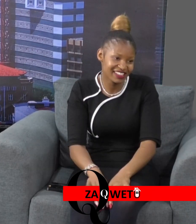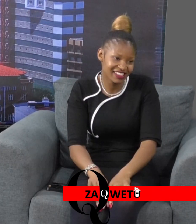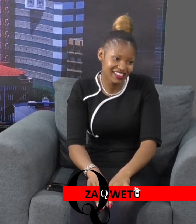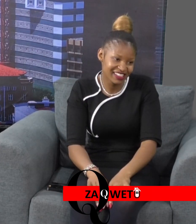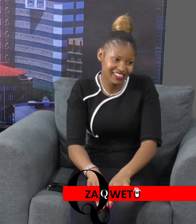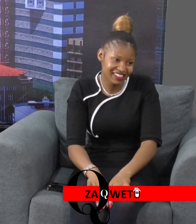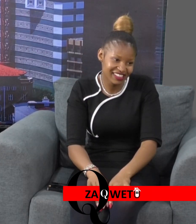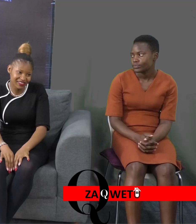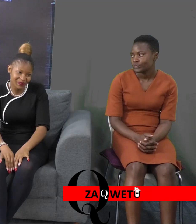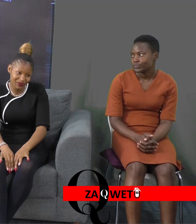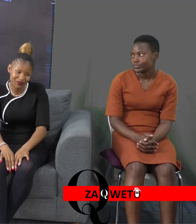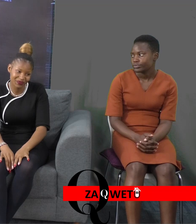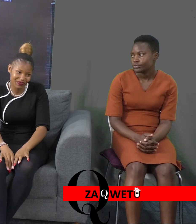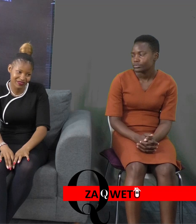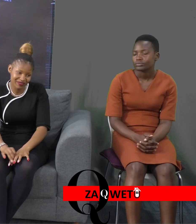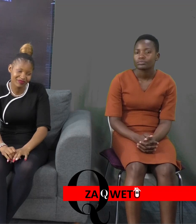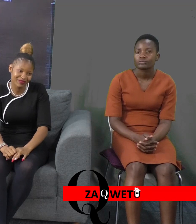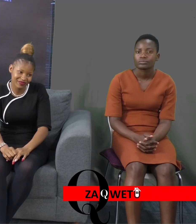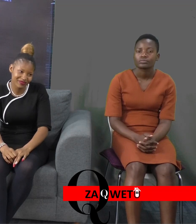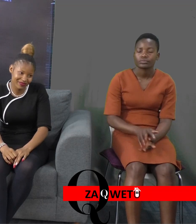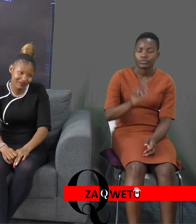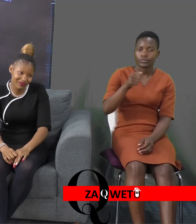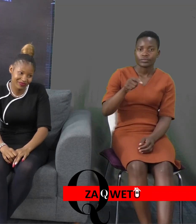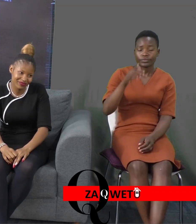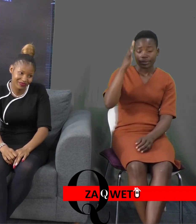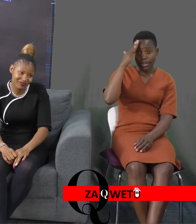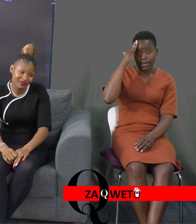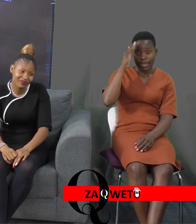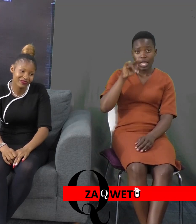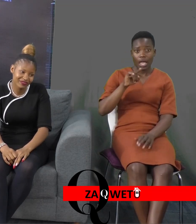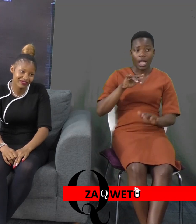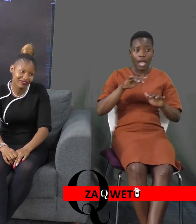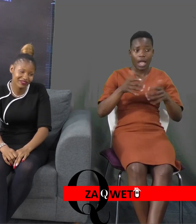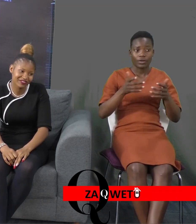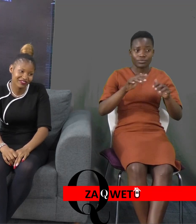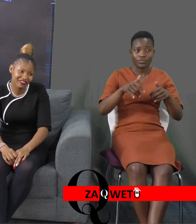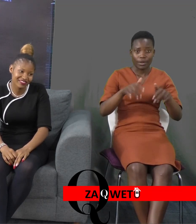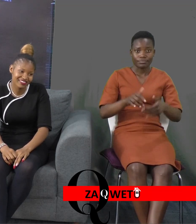But farming is not easy at my place. Do you know how to farm? Do you know how to farm?